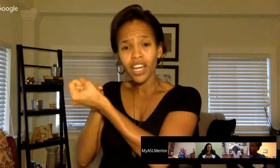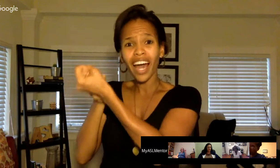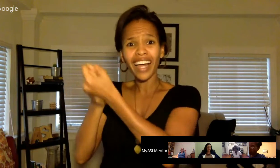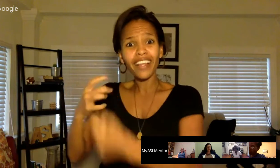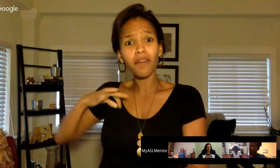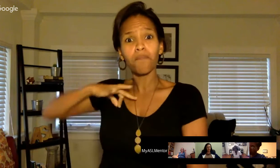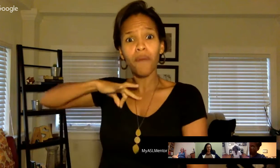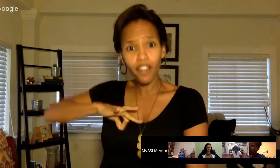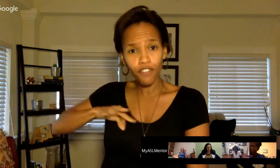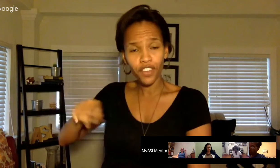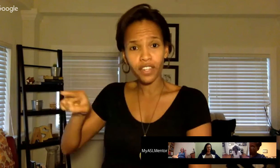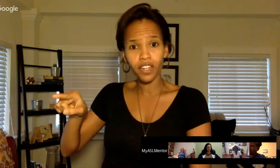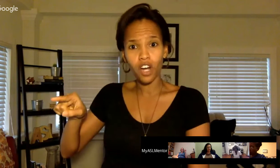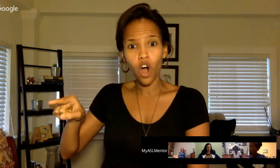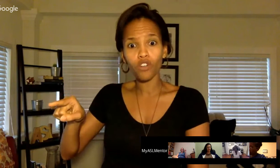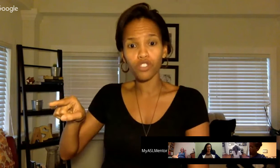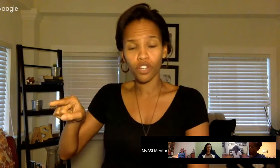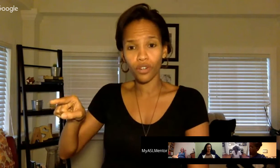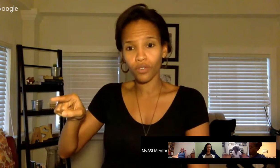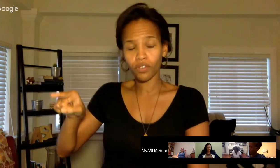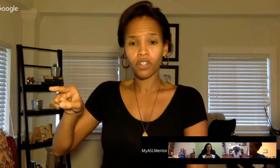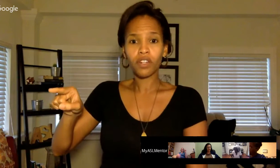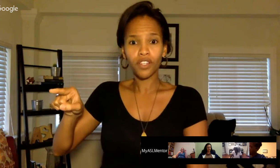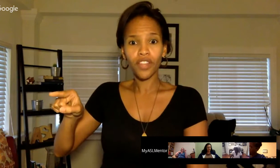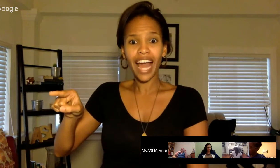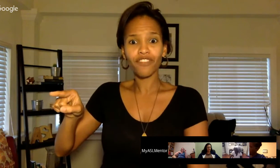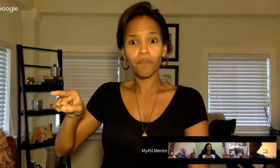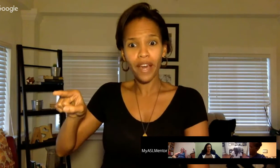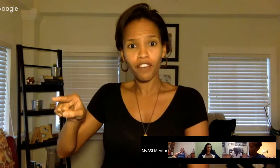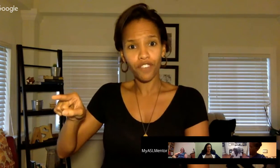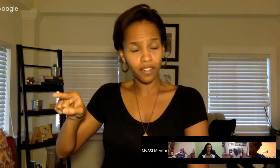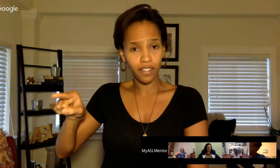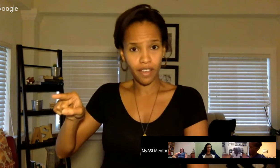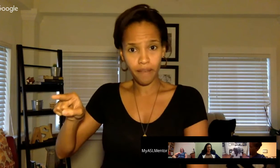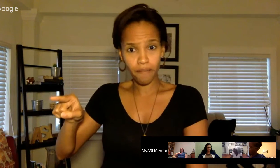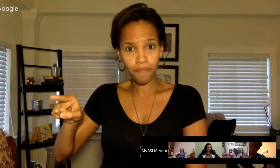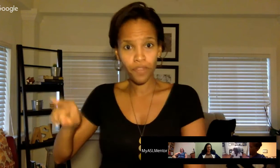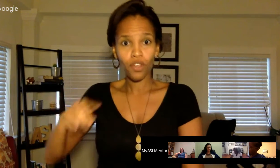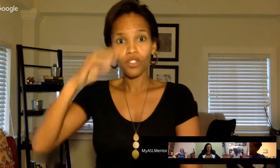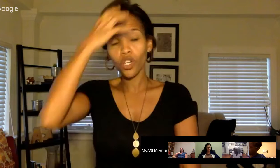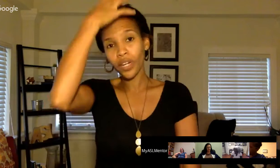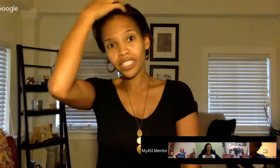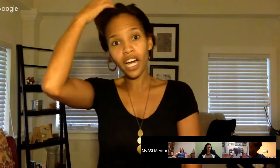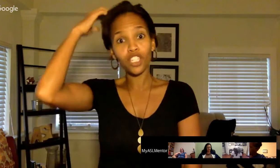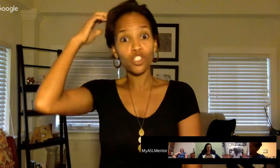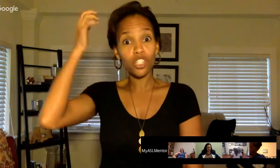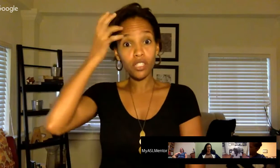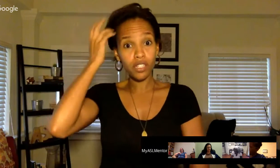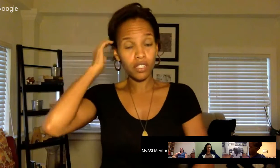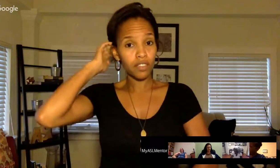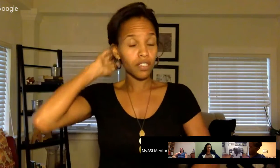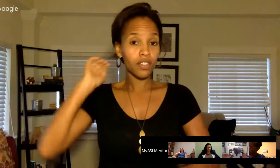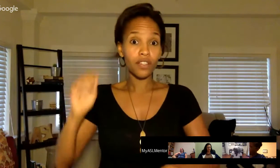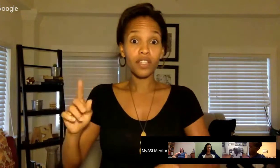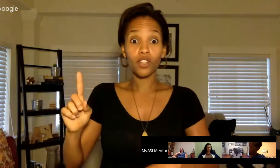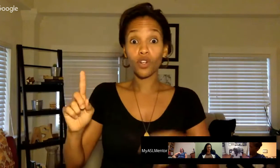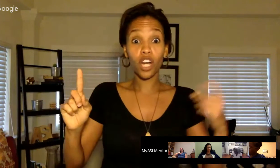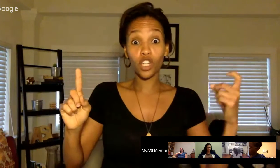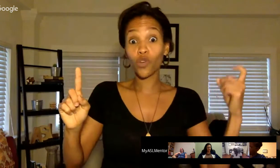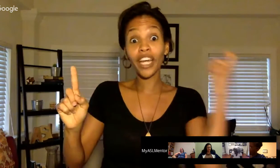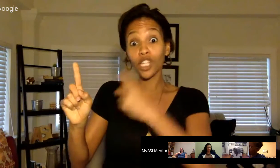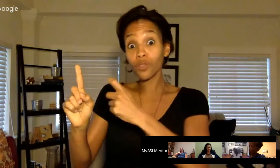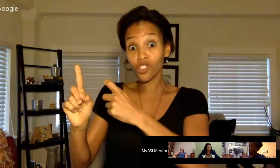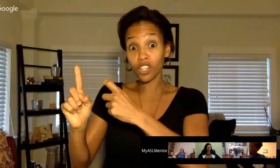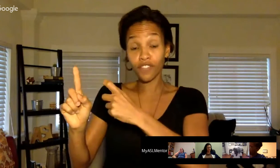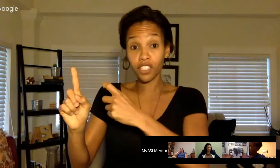support, and I like benefit also. You know, they have to benefit them. So it's not just